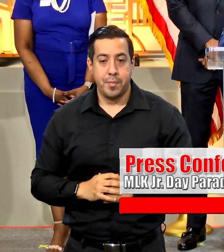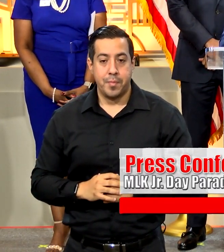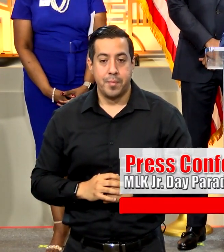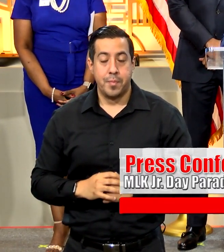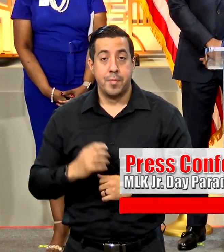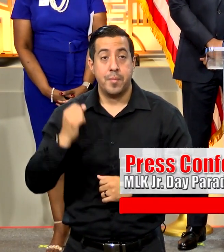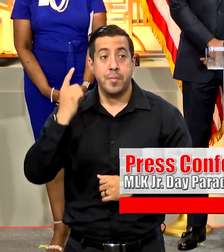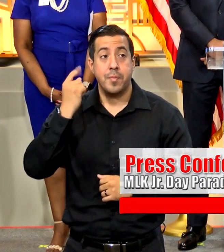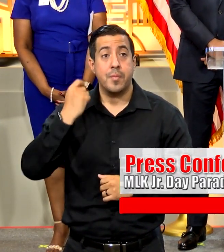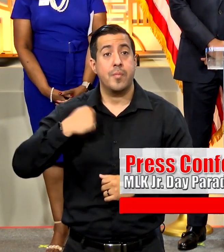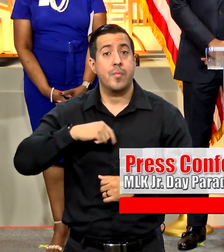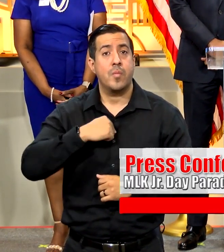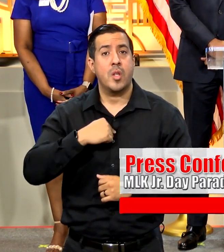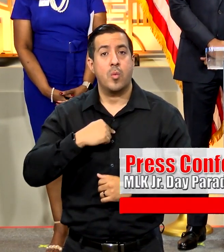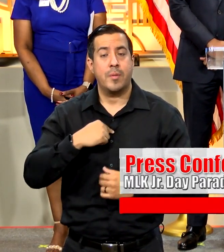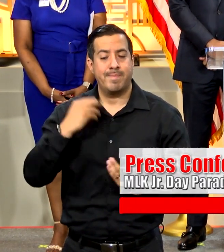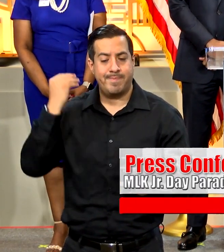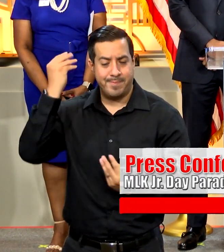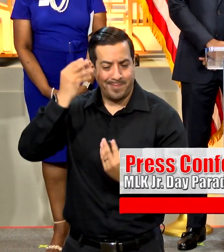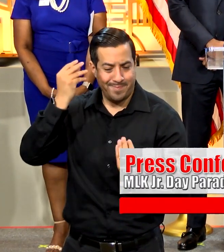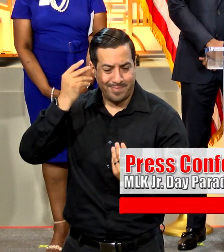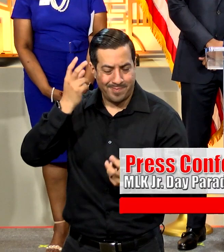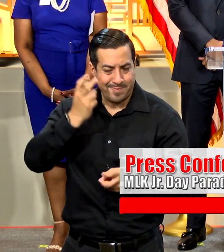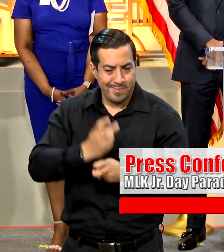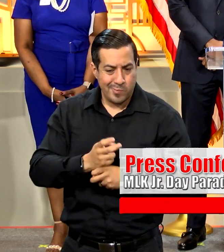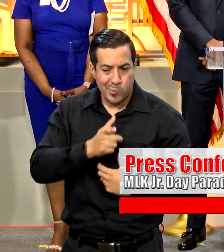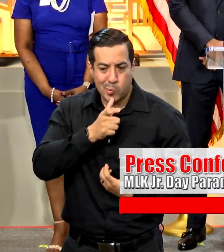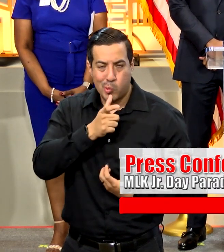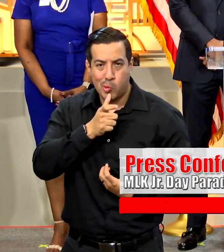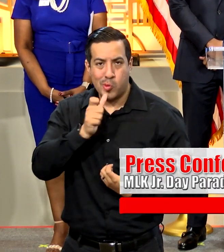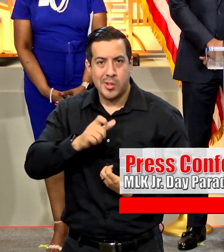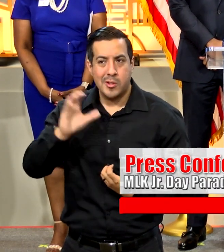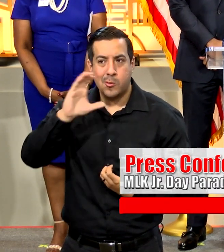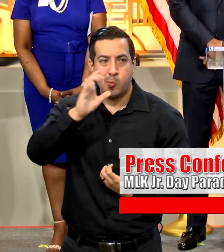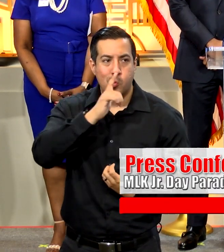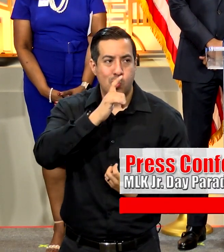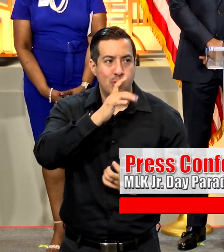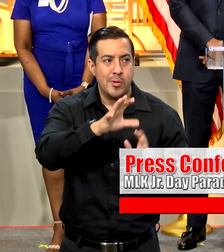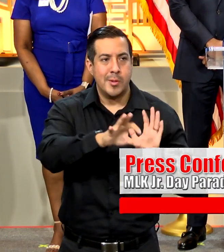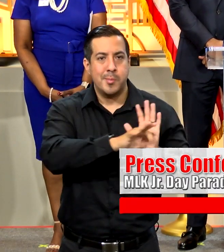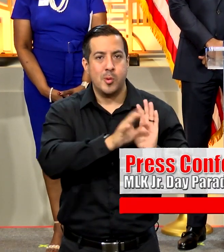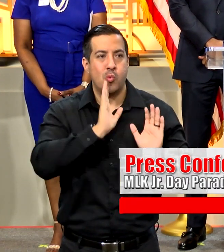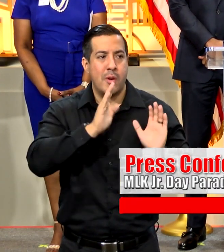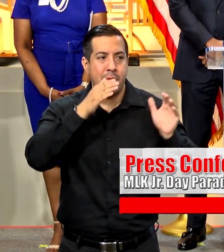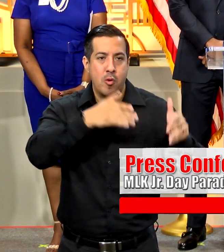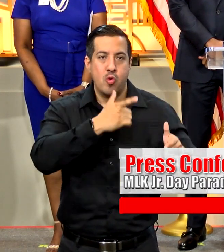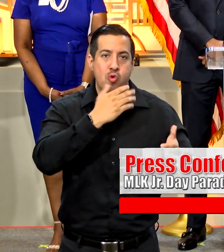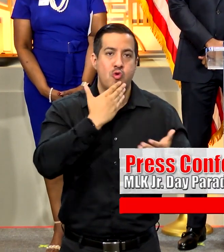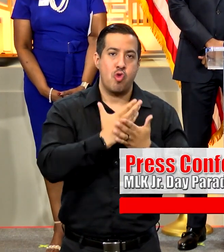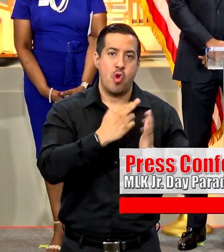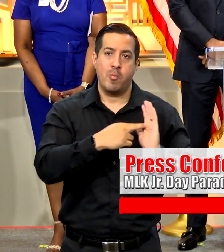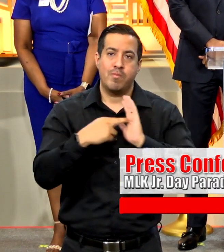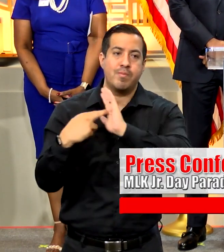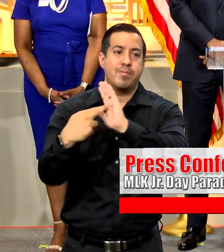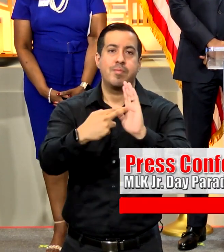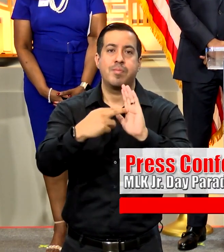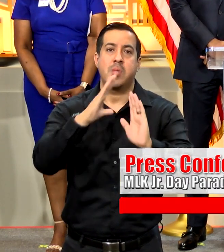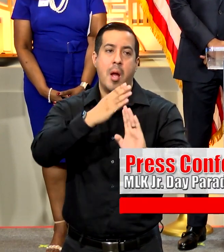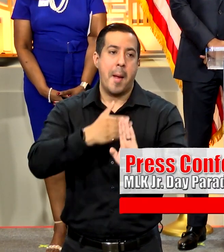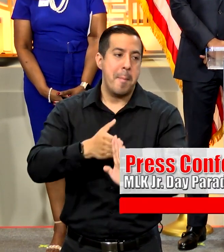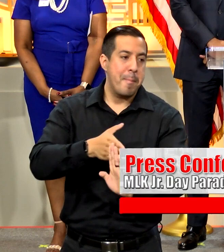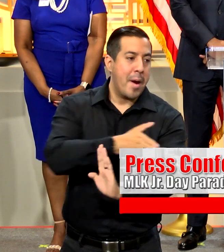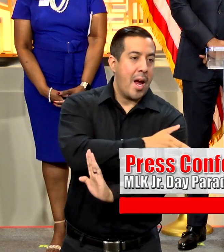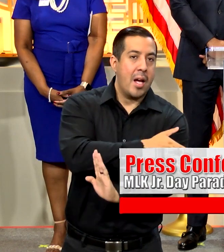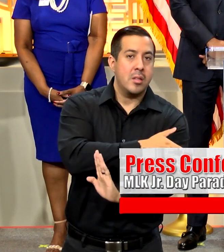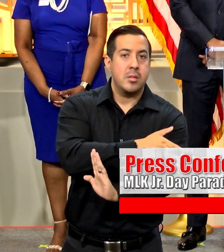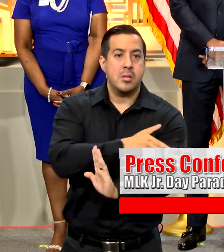we thought long and hard about who we could focus on that would reflect the past and